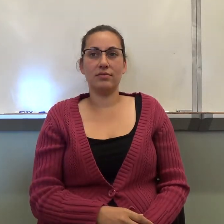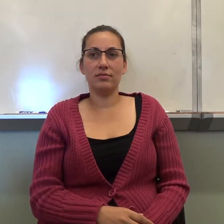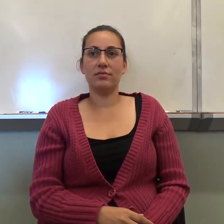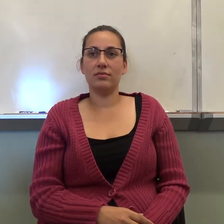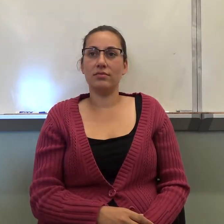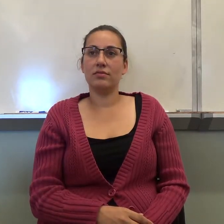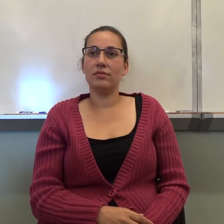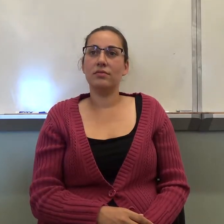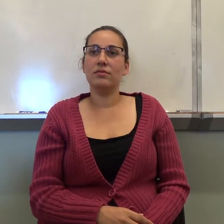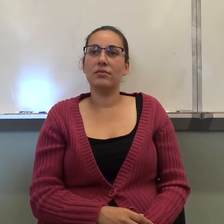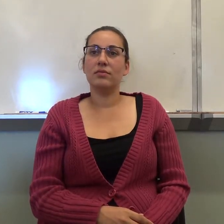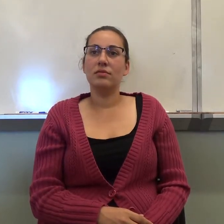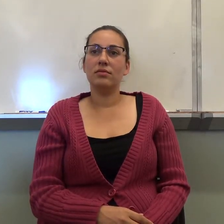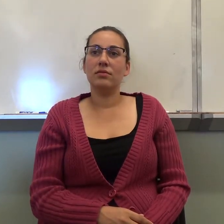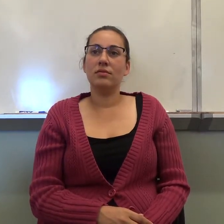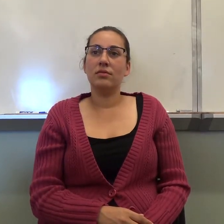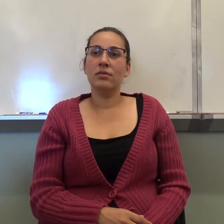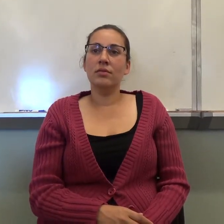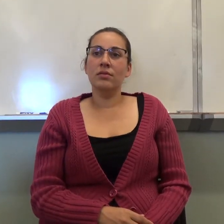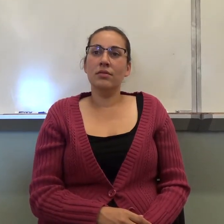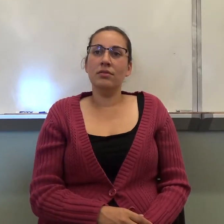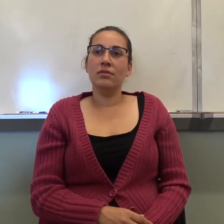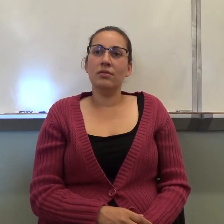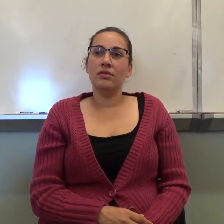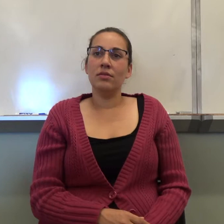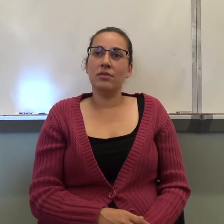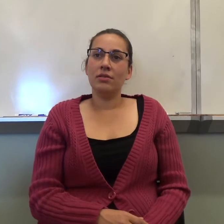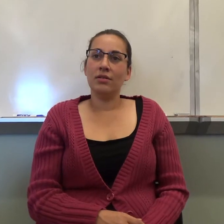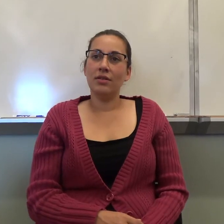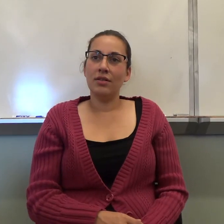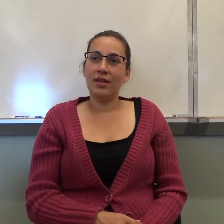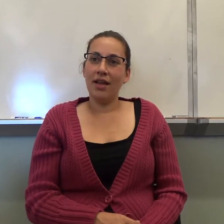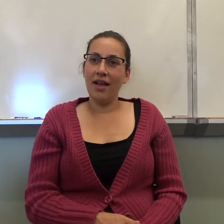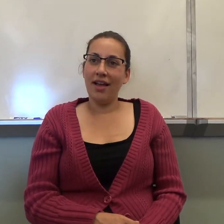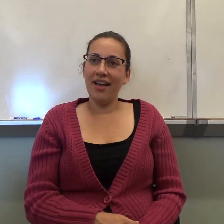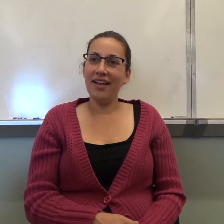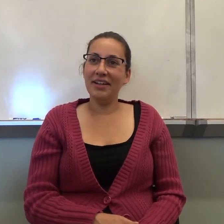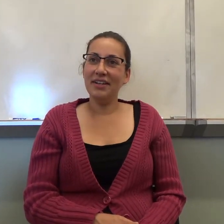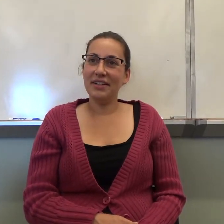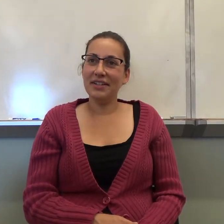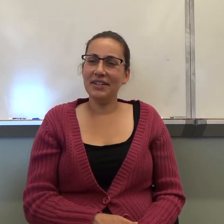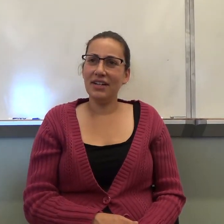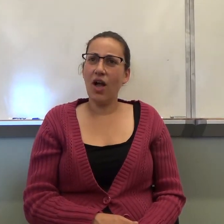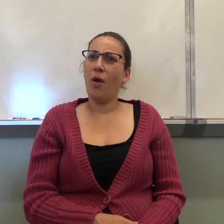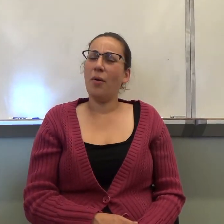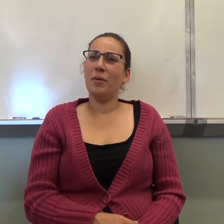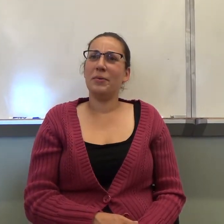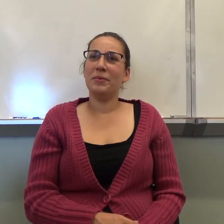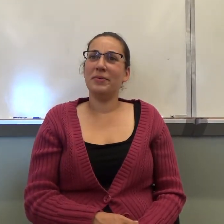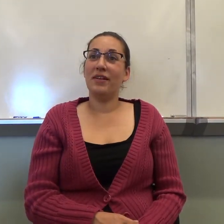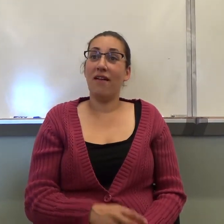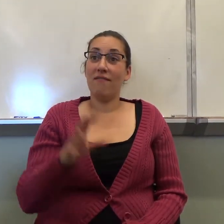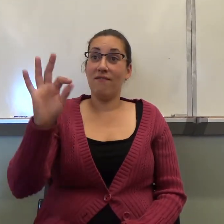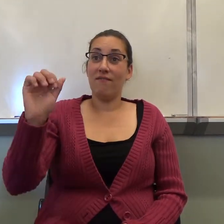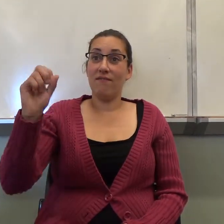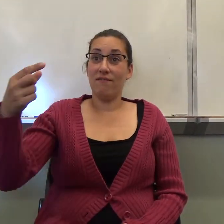and this represents humidity, you know these things. And you just get these strings of information. It's